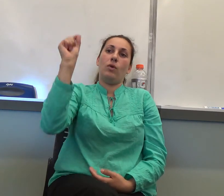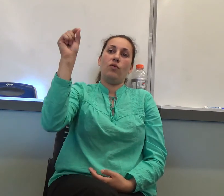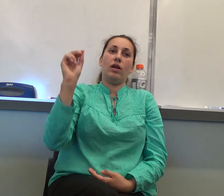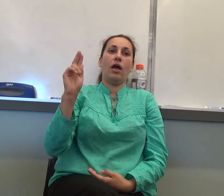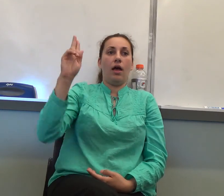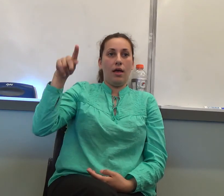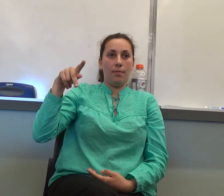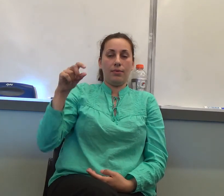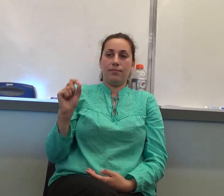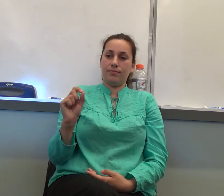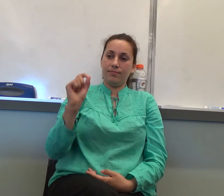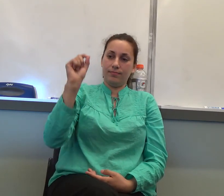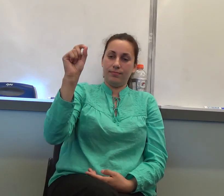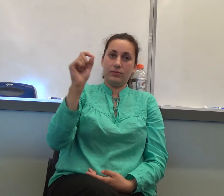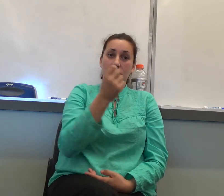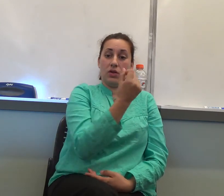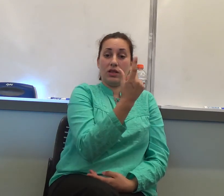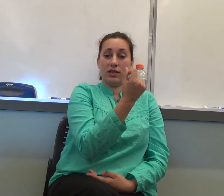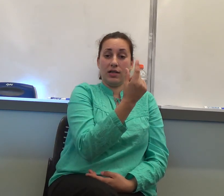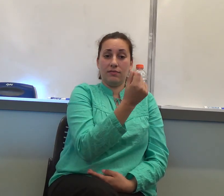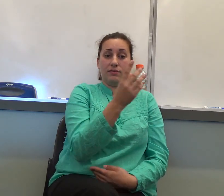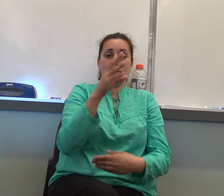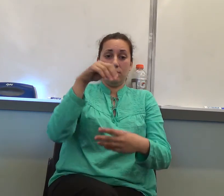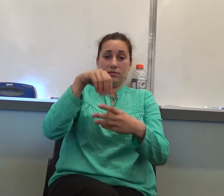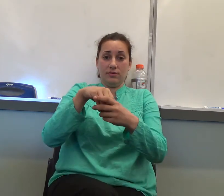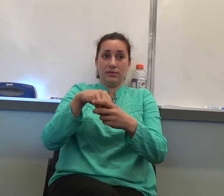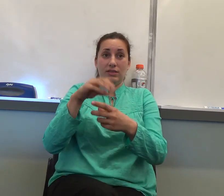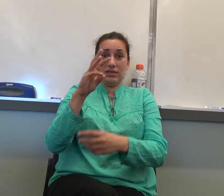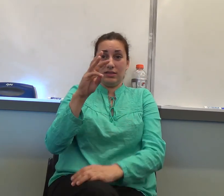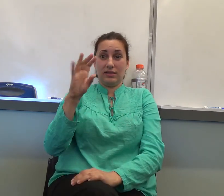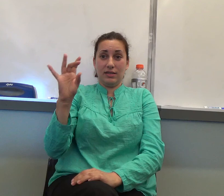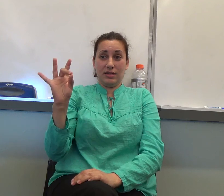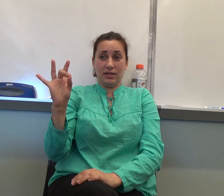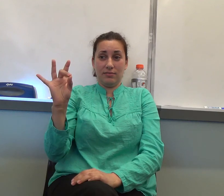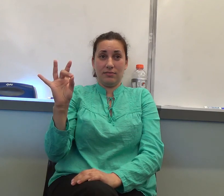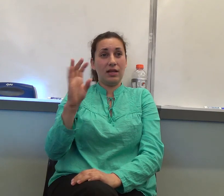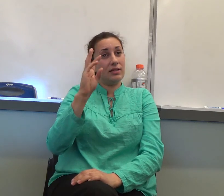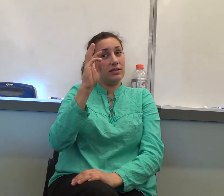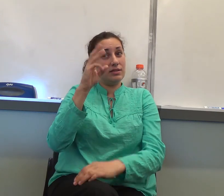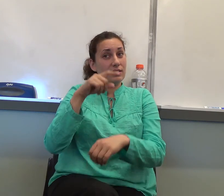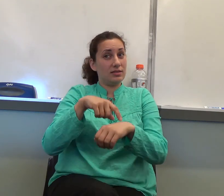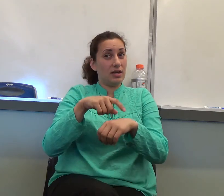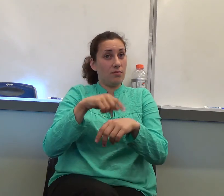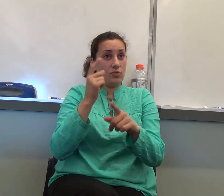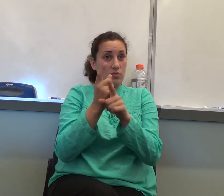start. 11 into 68 would go, well, 6 times. Huh? Yeah.